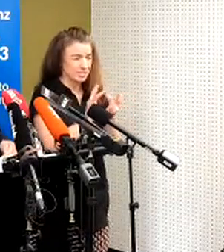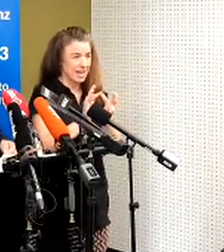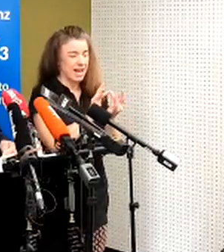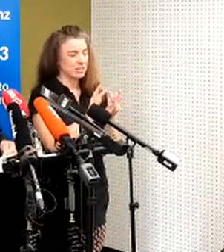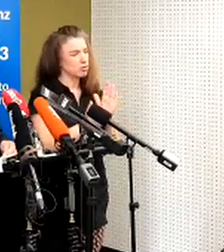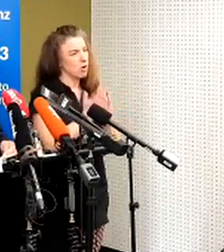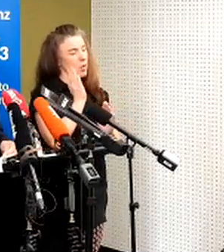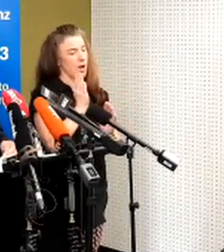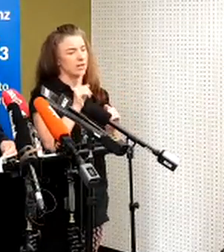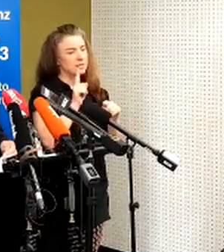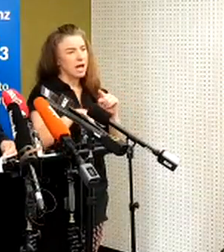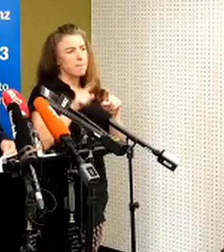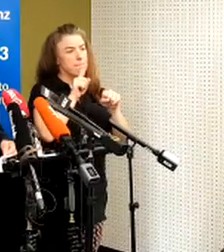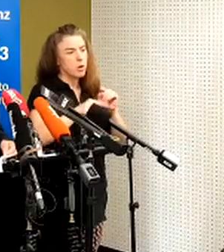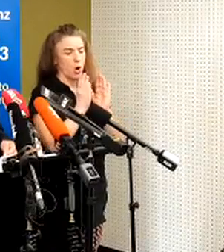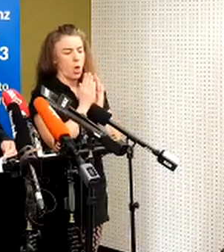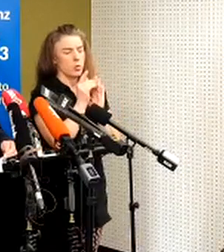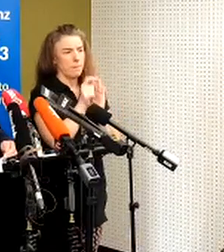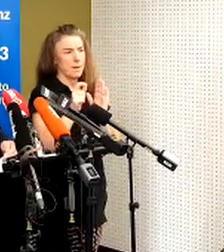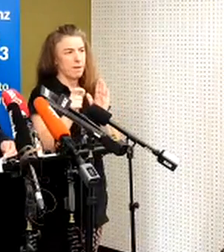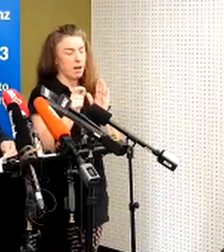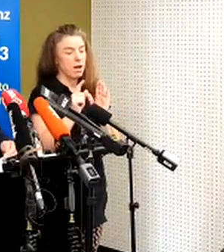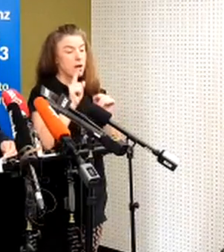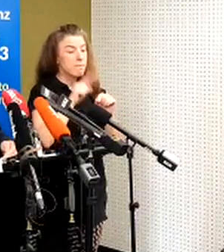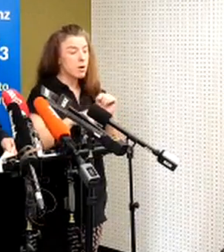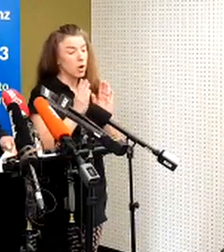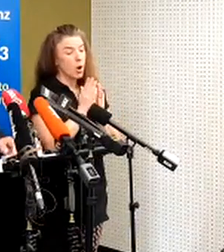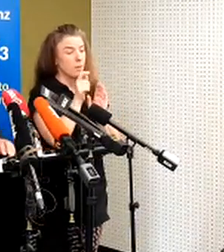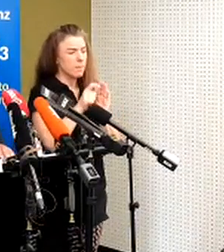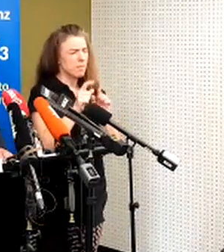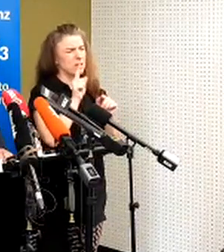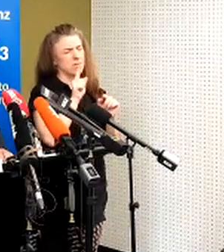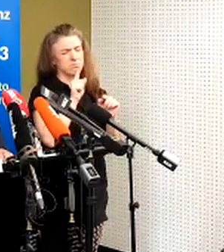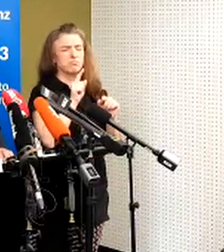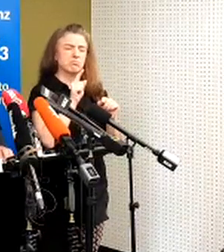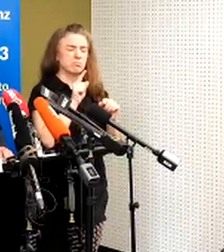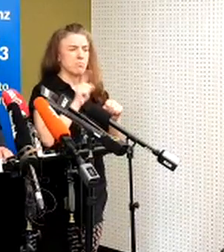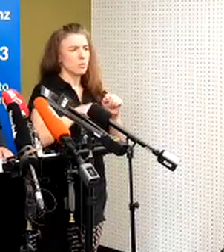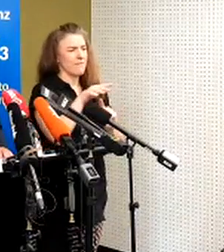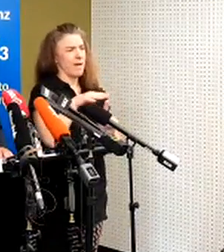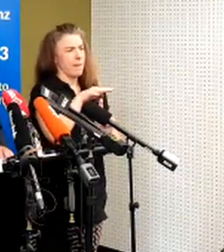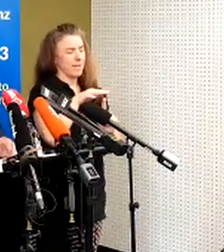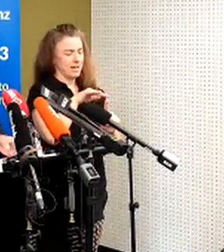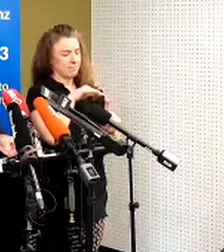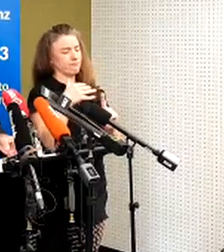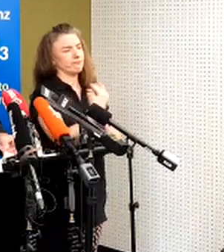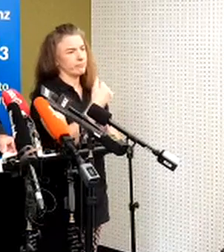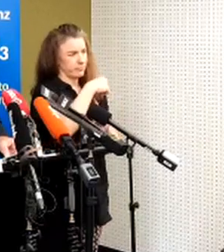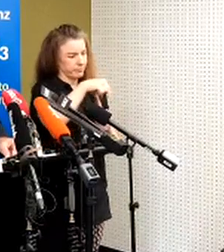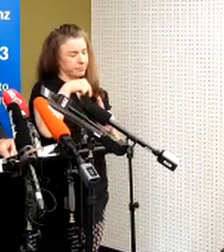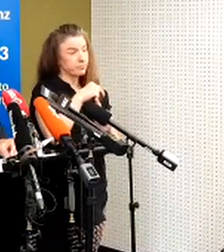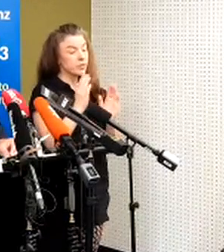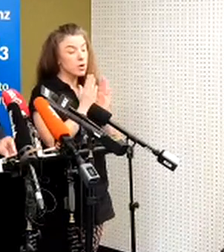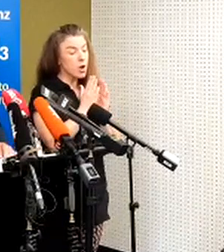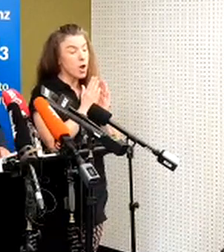close contacts. The initial close contacts, of course, are other family members. A reminder that